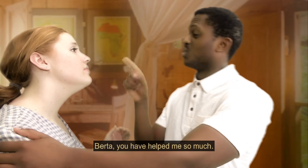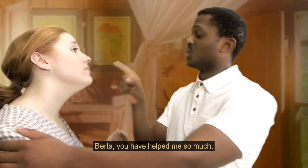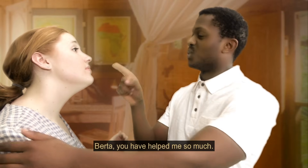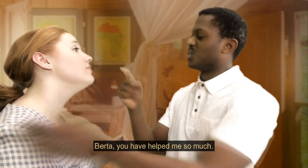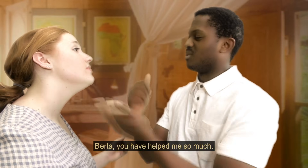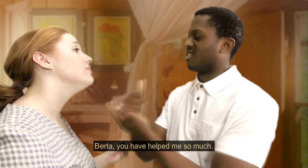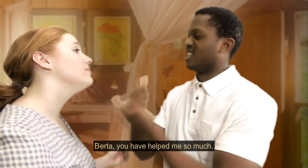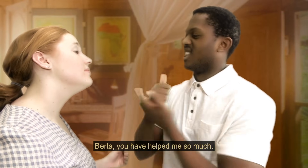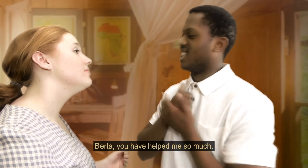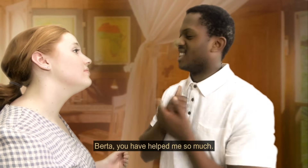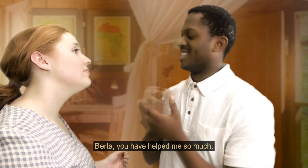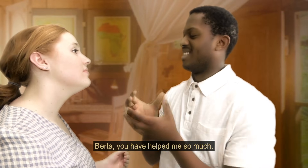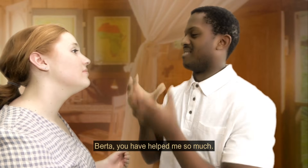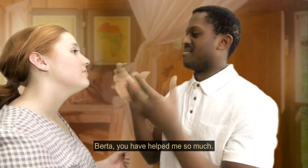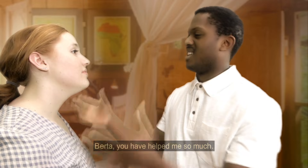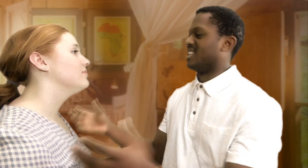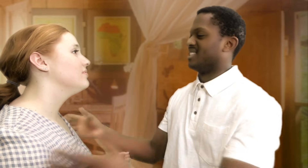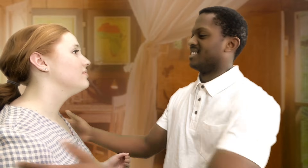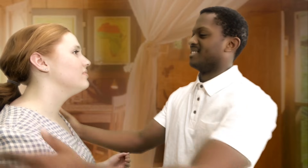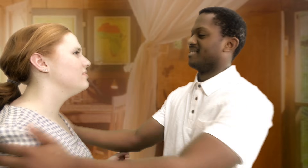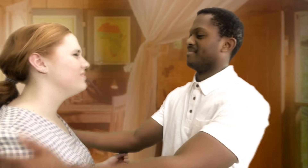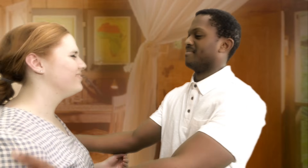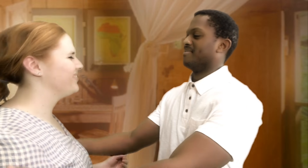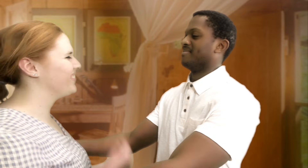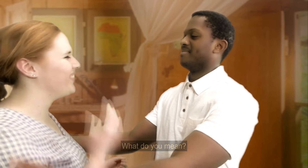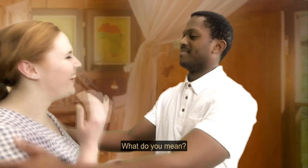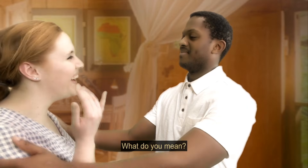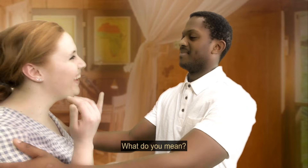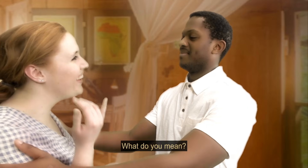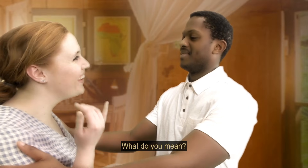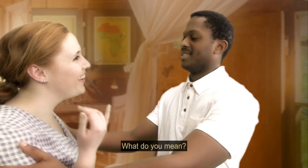you have helped me so much. What do you mean?